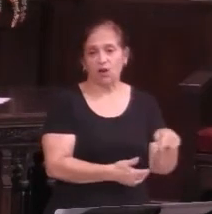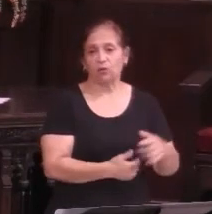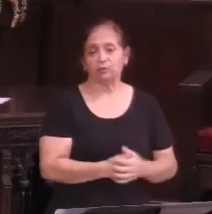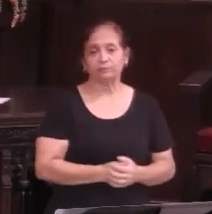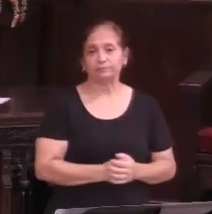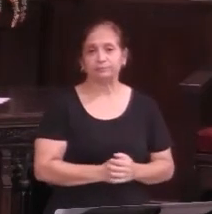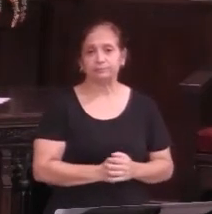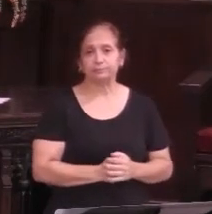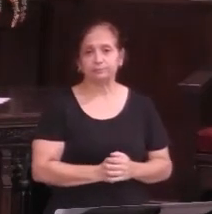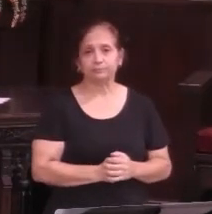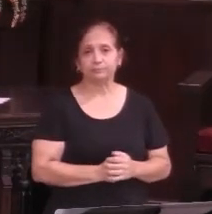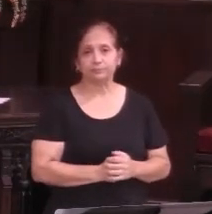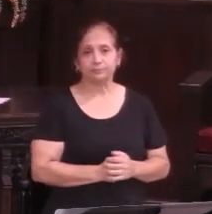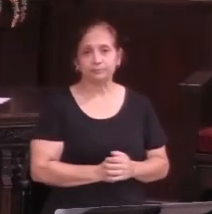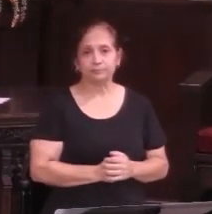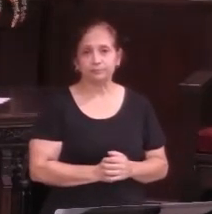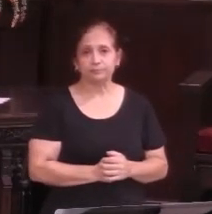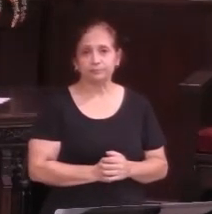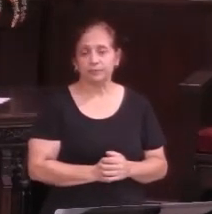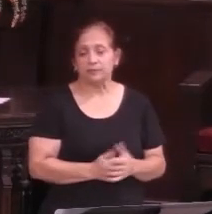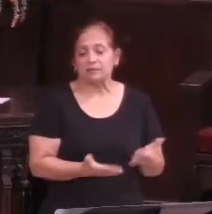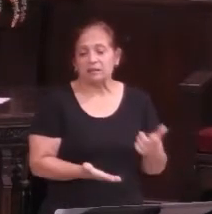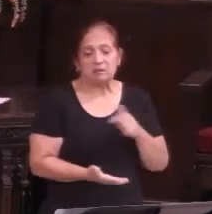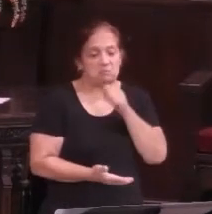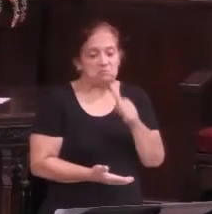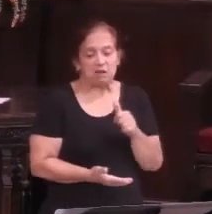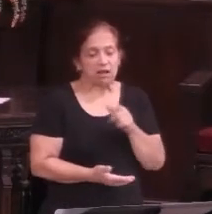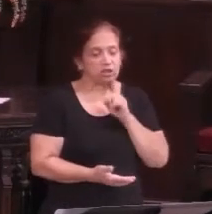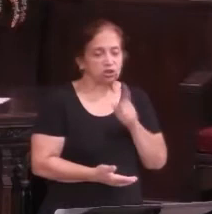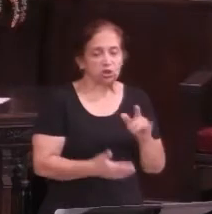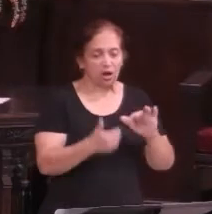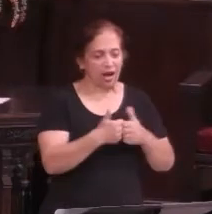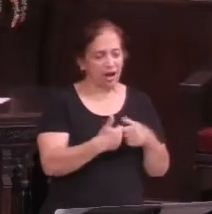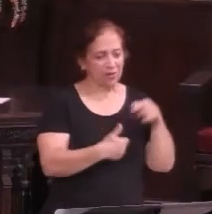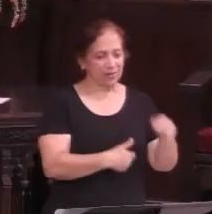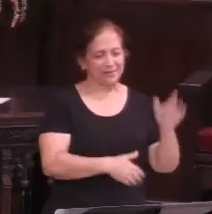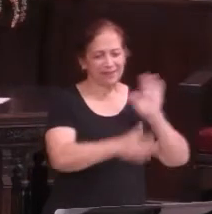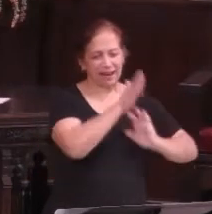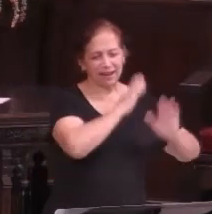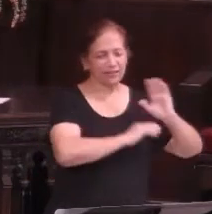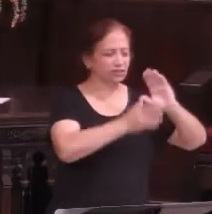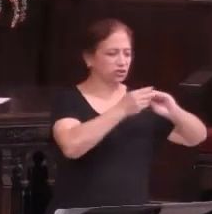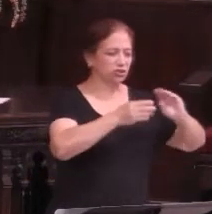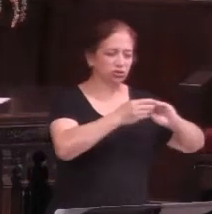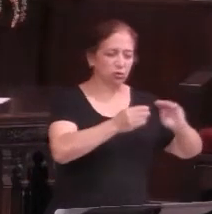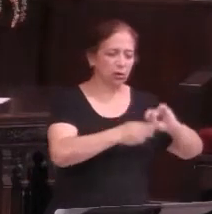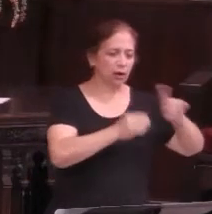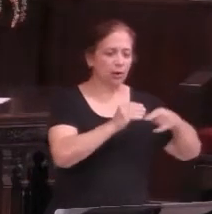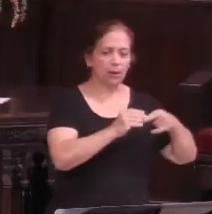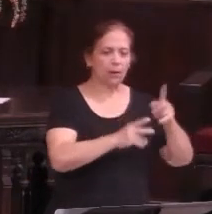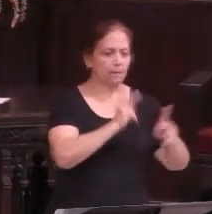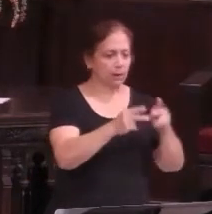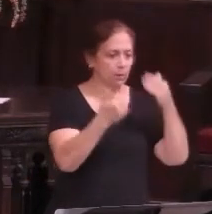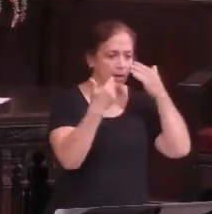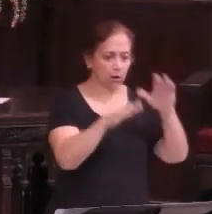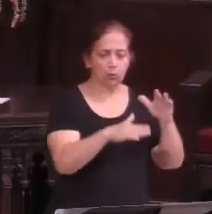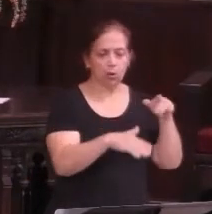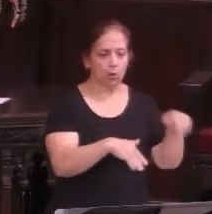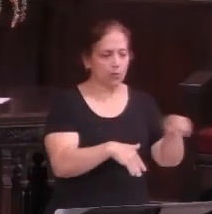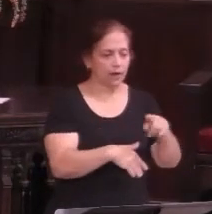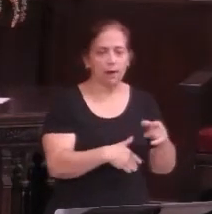to eat. I'm just not really sure how this ancient story about people I don't know,